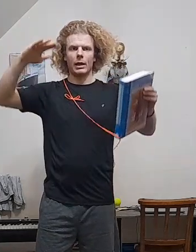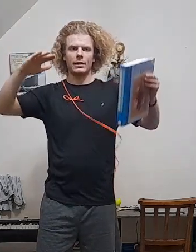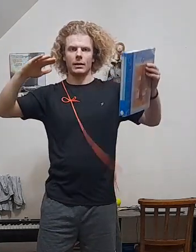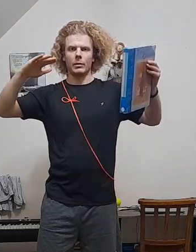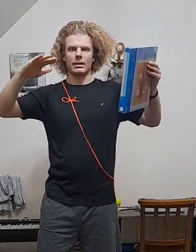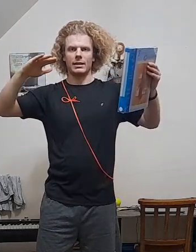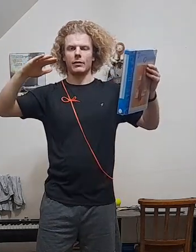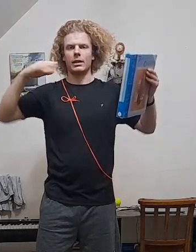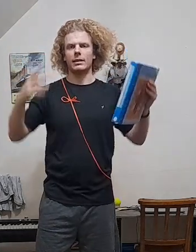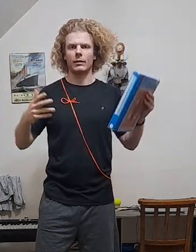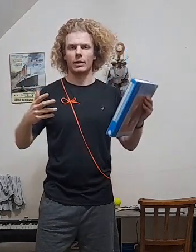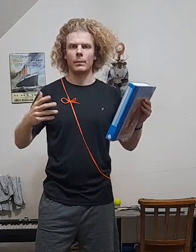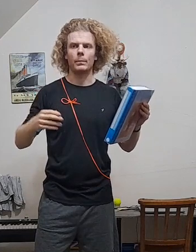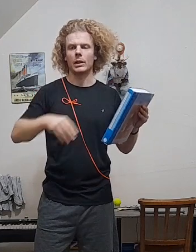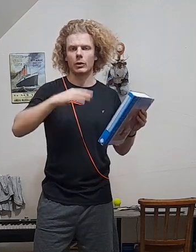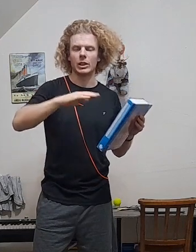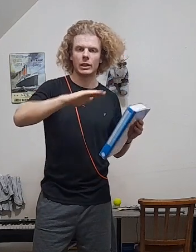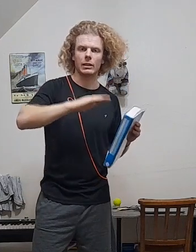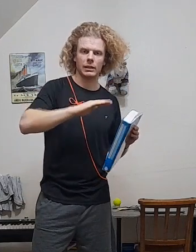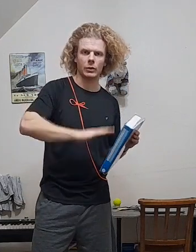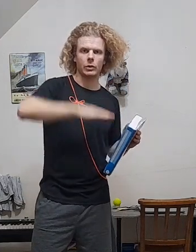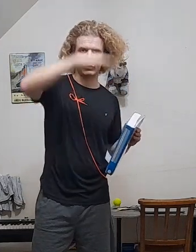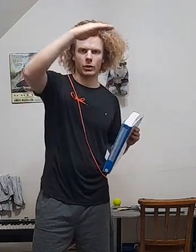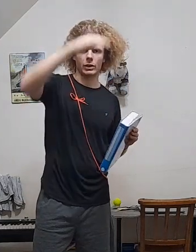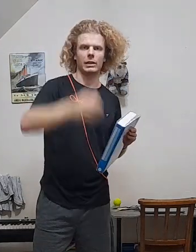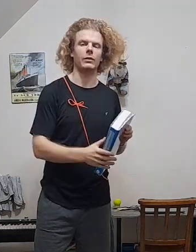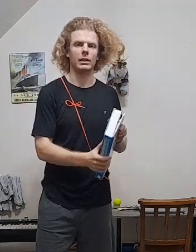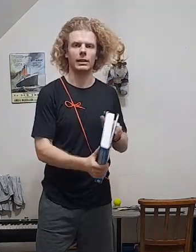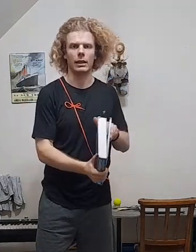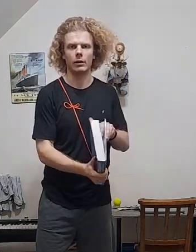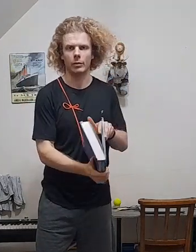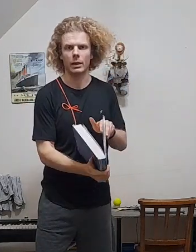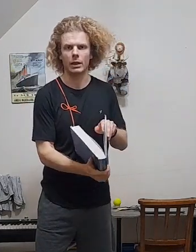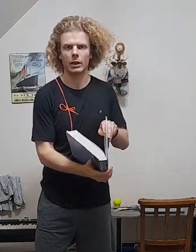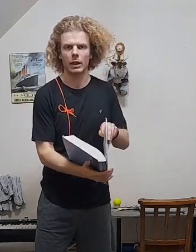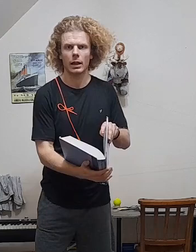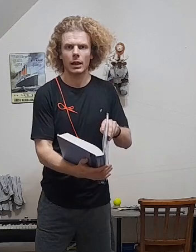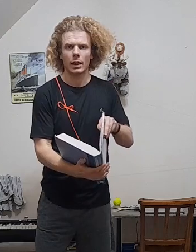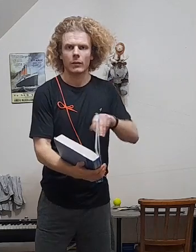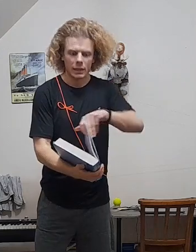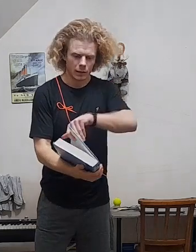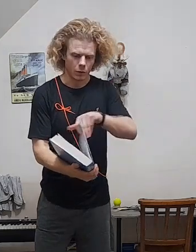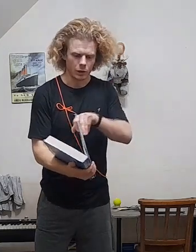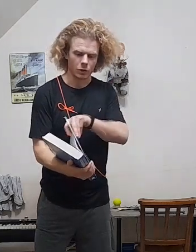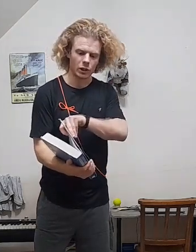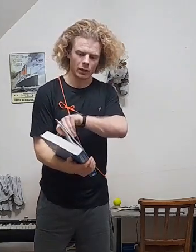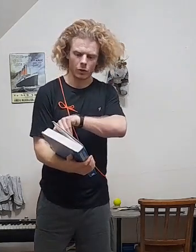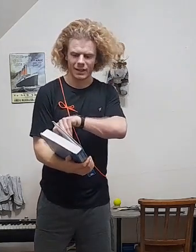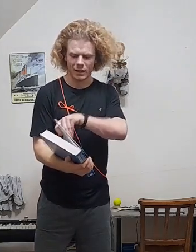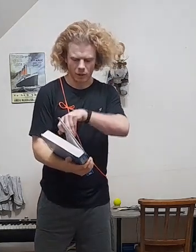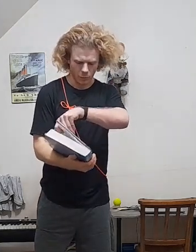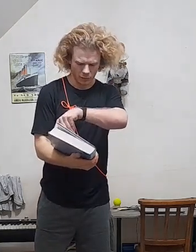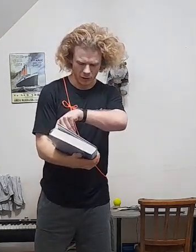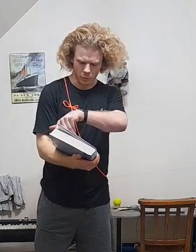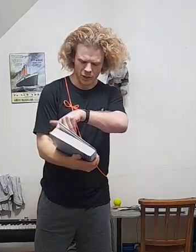it meets at 7 and 7, because 0 to 14 is the scale of the pH. That is according to Gerard Tutoga and Senna Grabowski's Principles